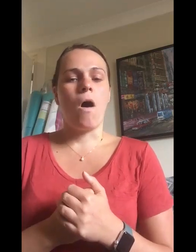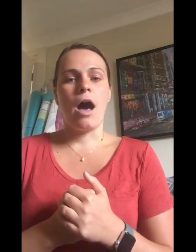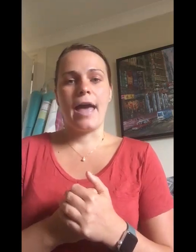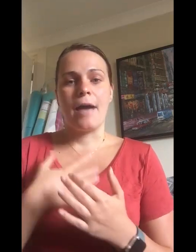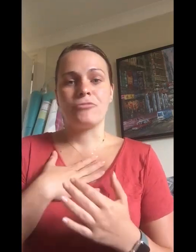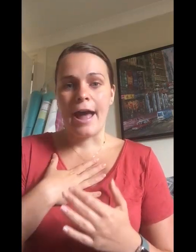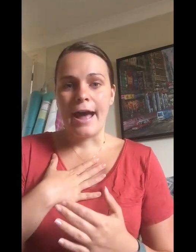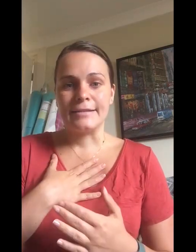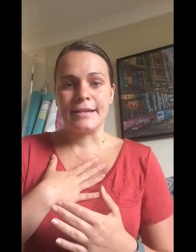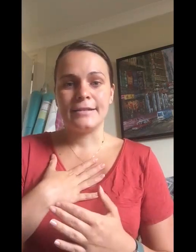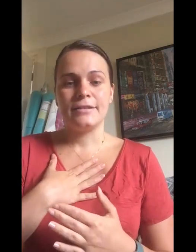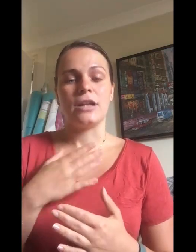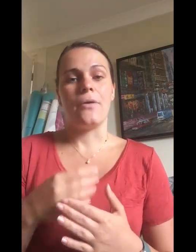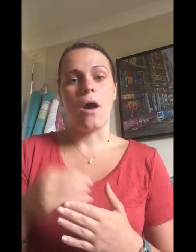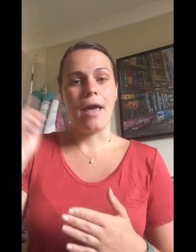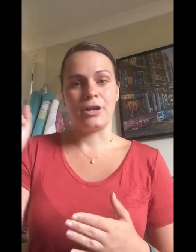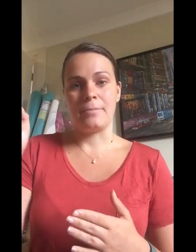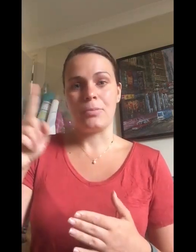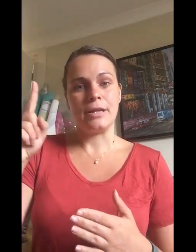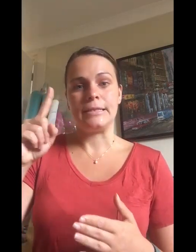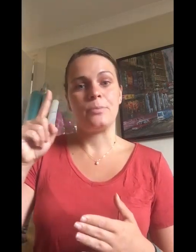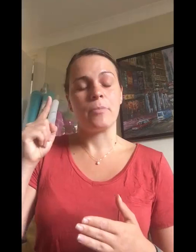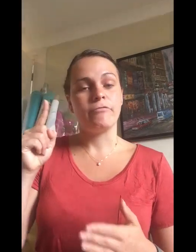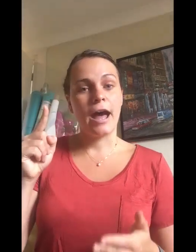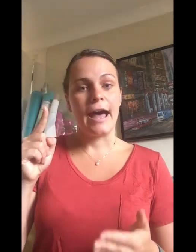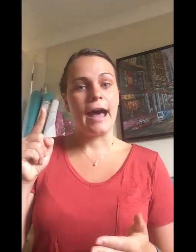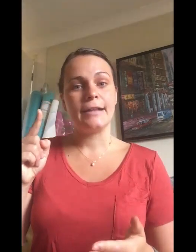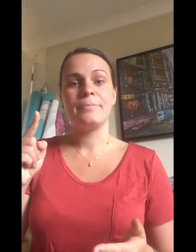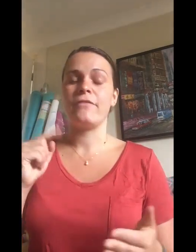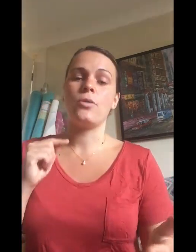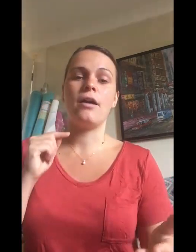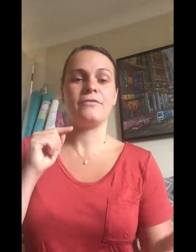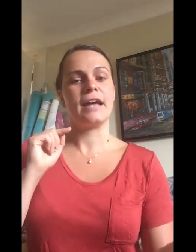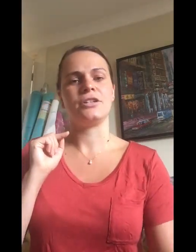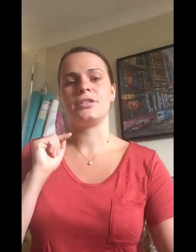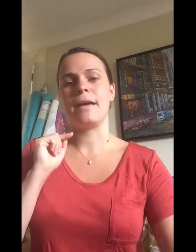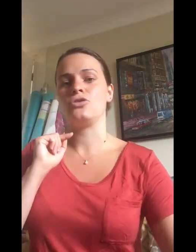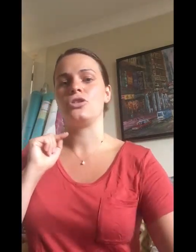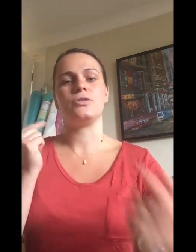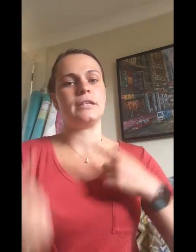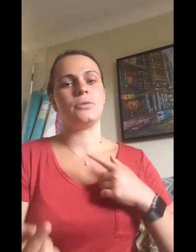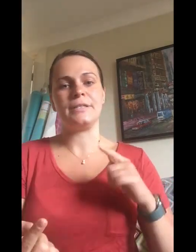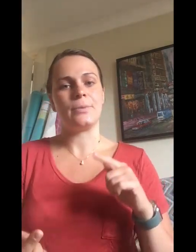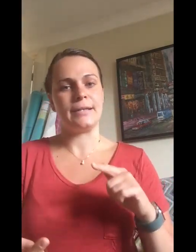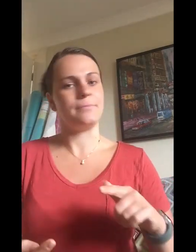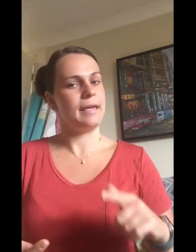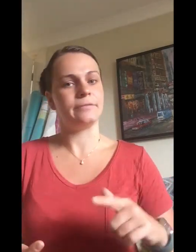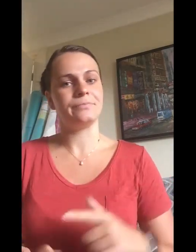I am right-handed, so I'm going to be pointing with my right hand, but if you are left-handed, just make sure you're doing it the opposite way to me.